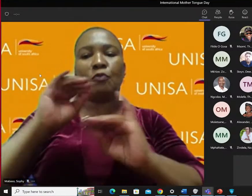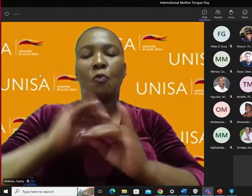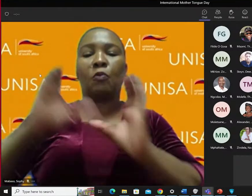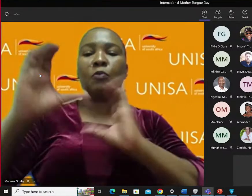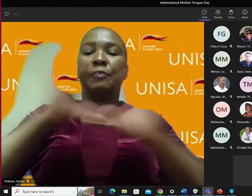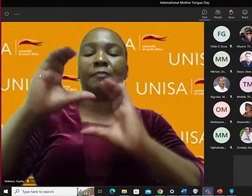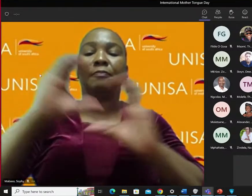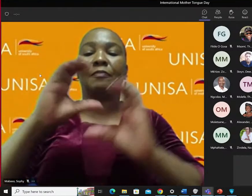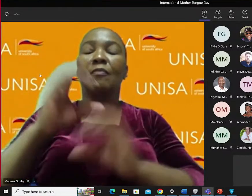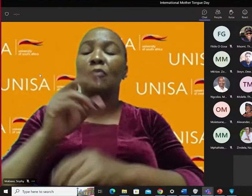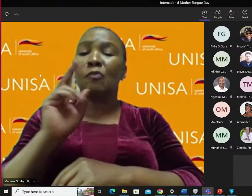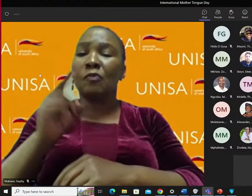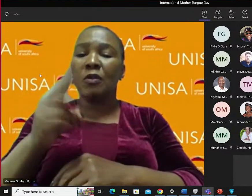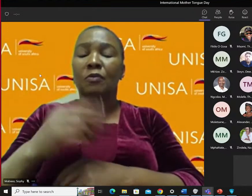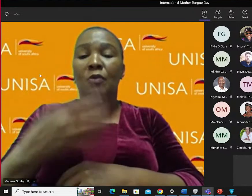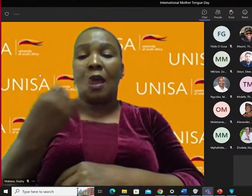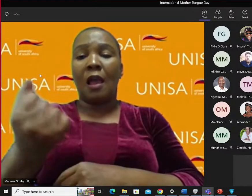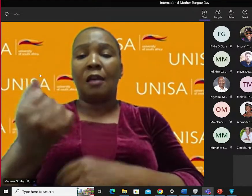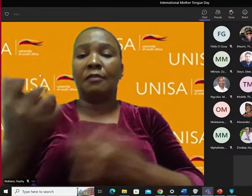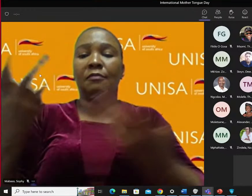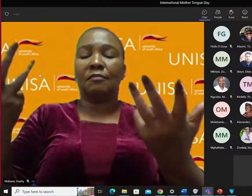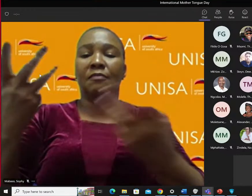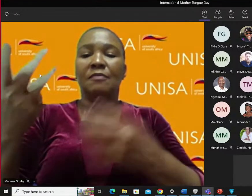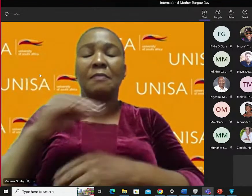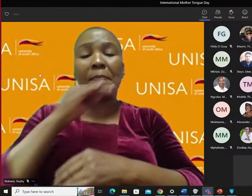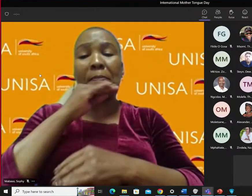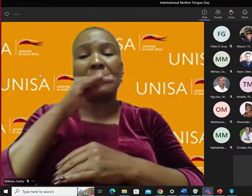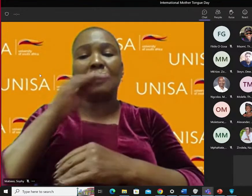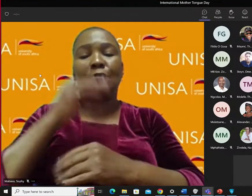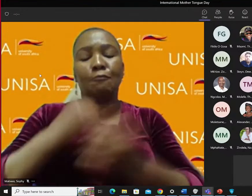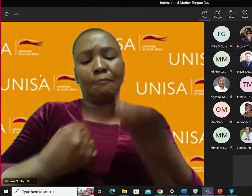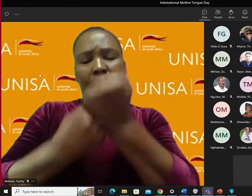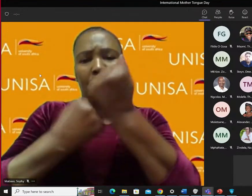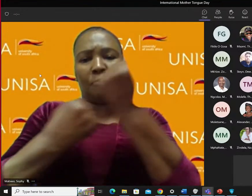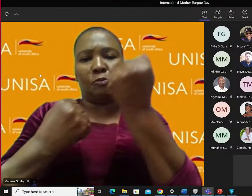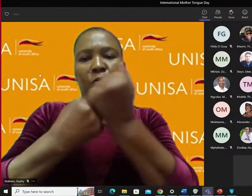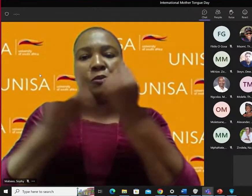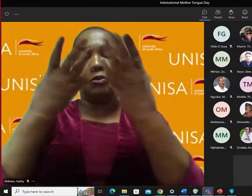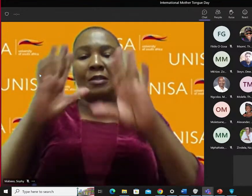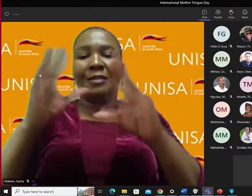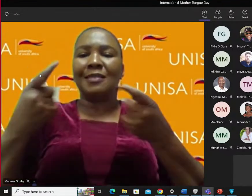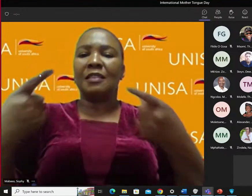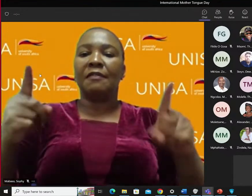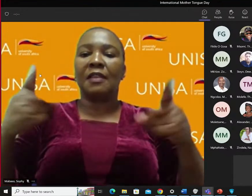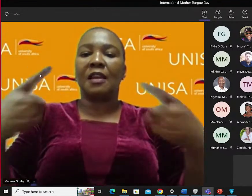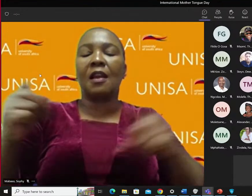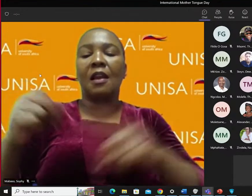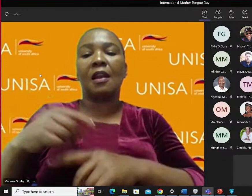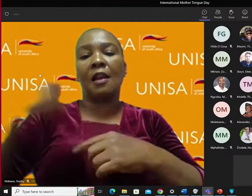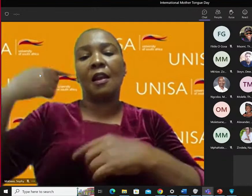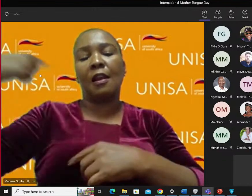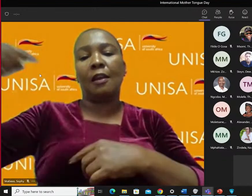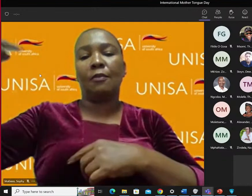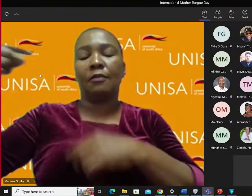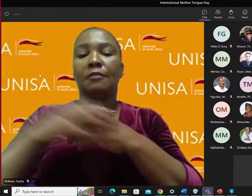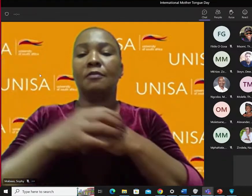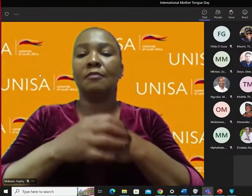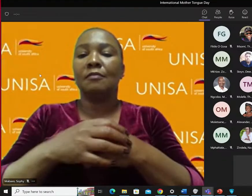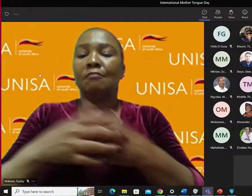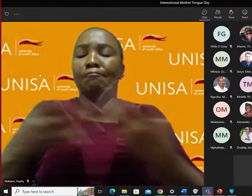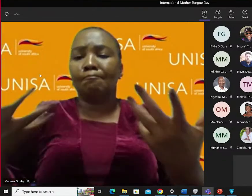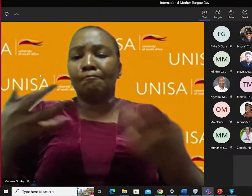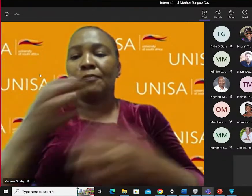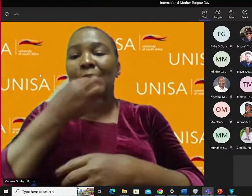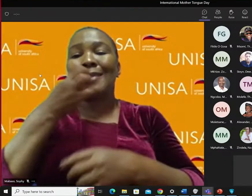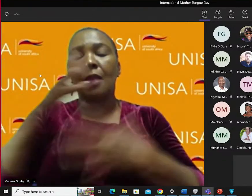there are means to support students in various languages. Hence, I've quoted